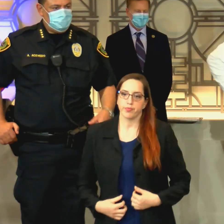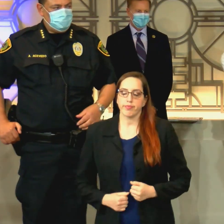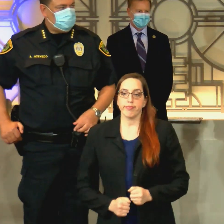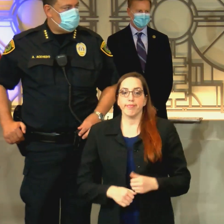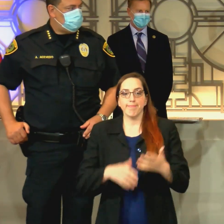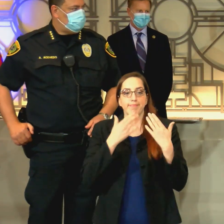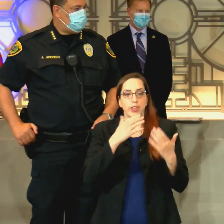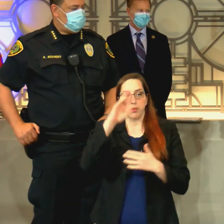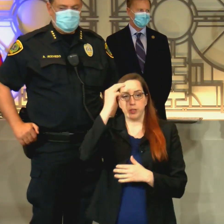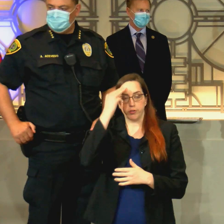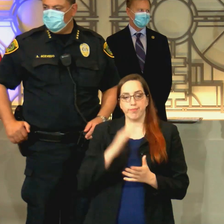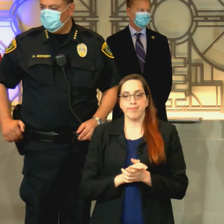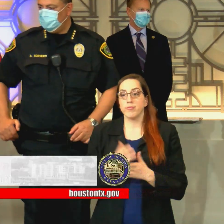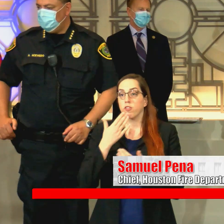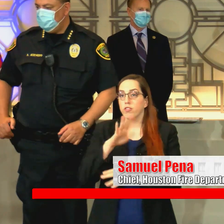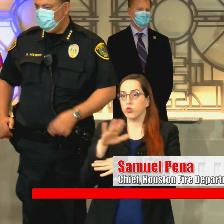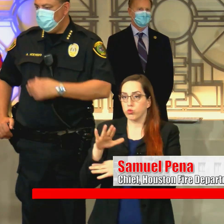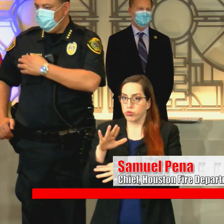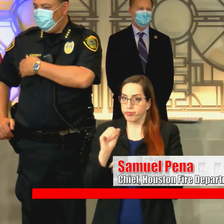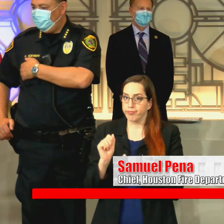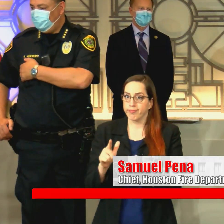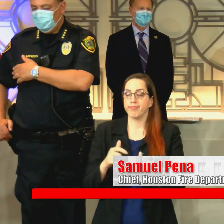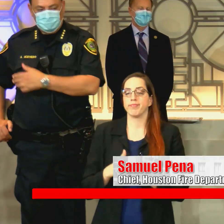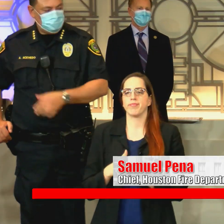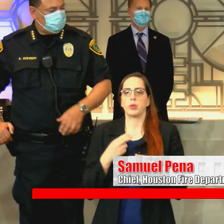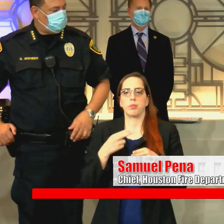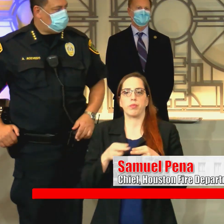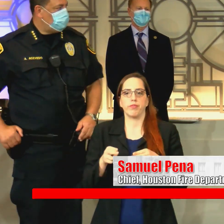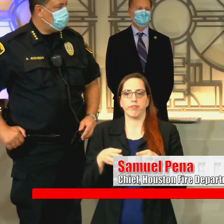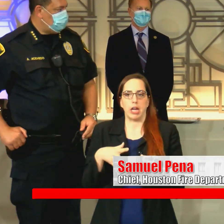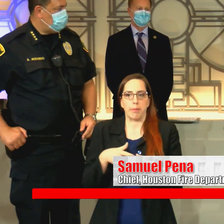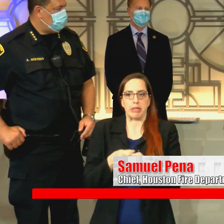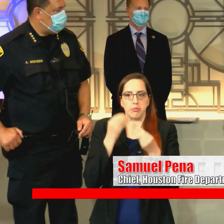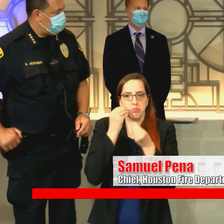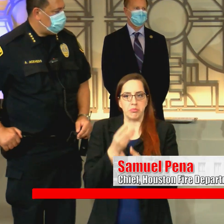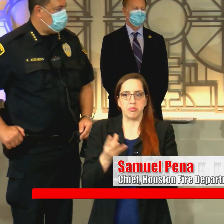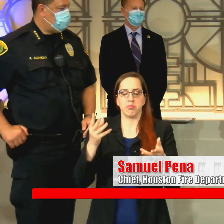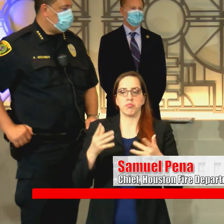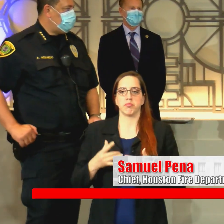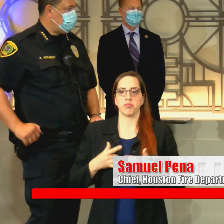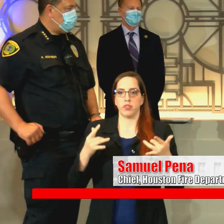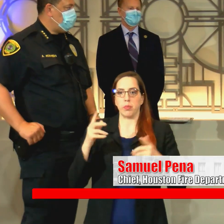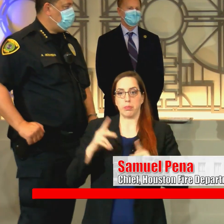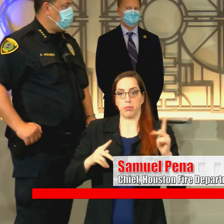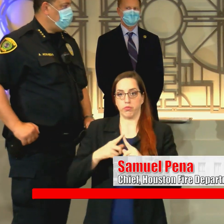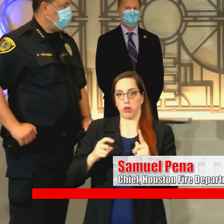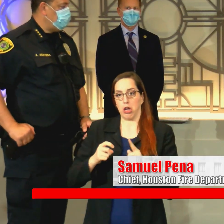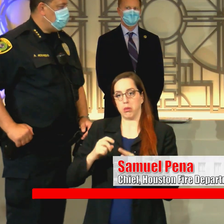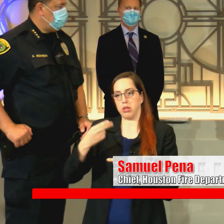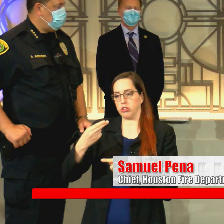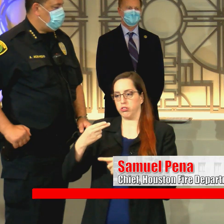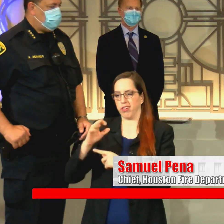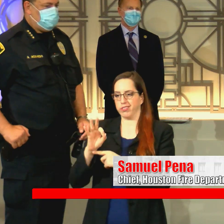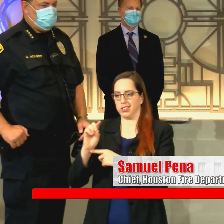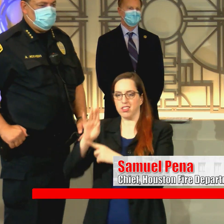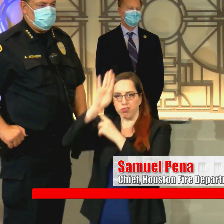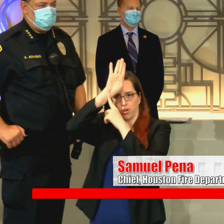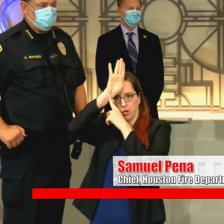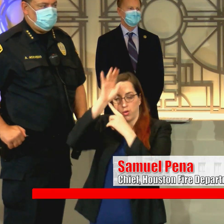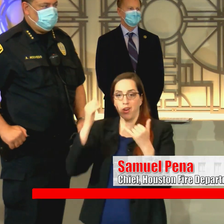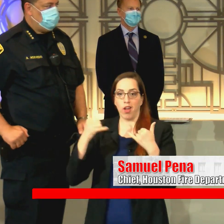Thank you, Mayor. Good afternoon, everyone. I have a quick update on the status of the personnel for the Houston Fire Department. At this moment,